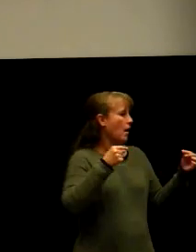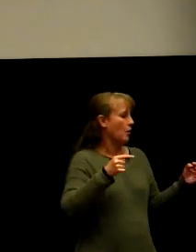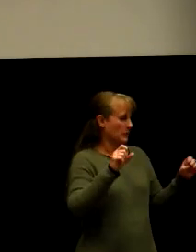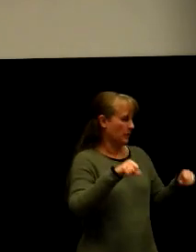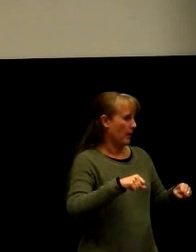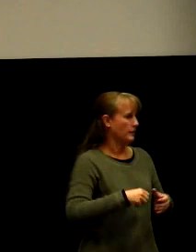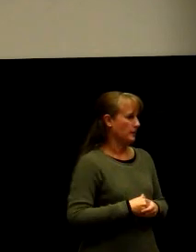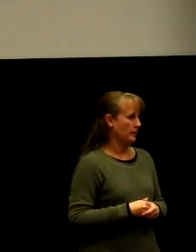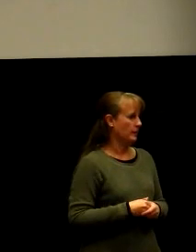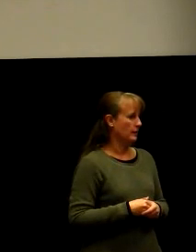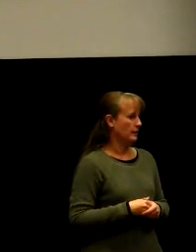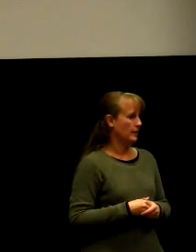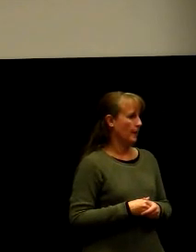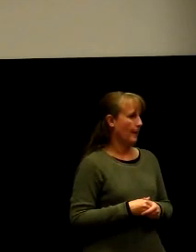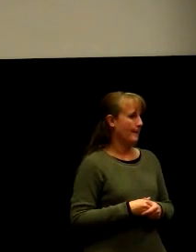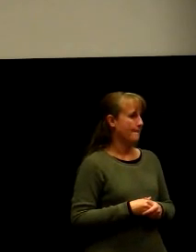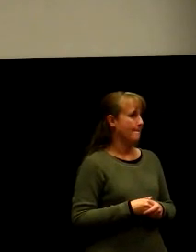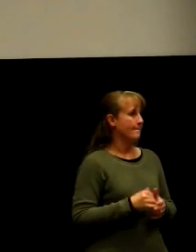possibilities there.